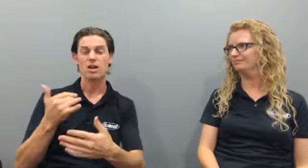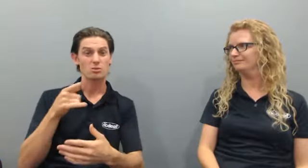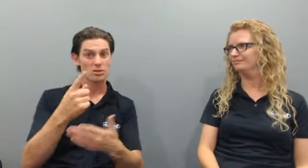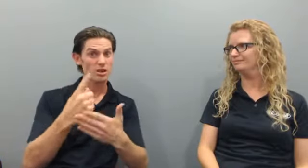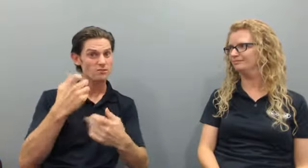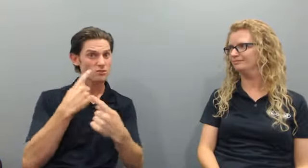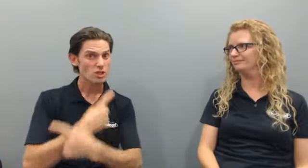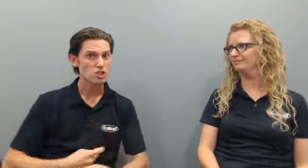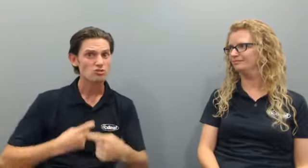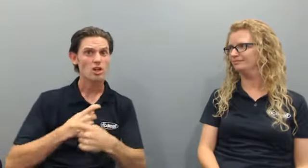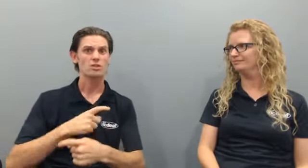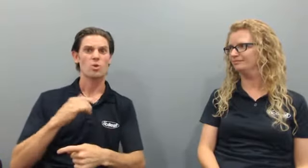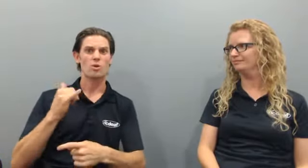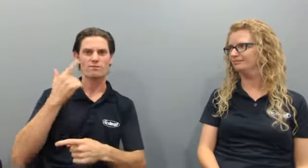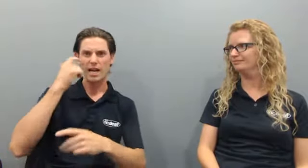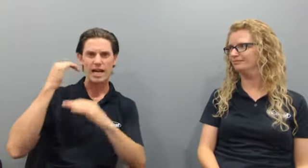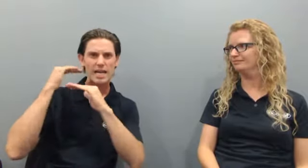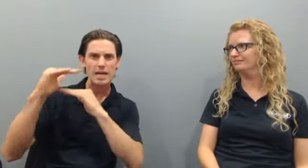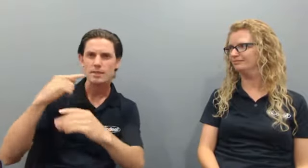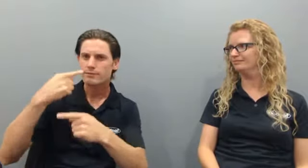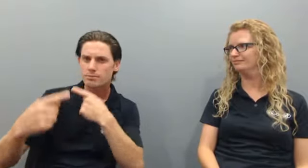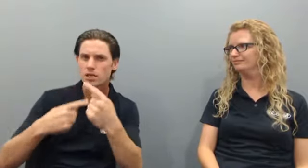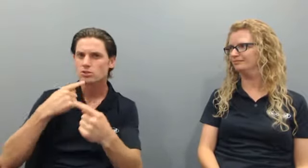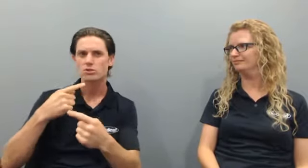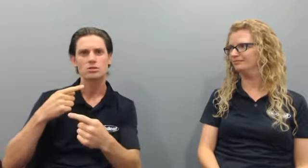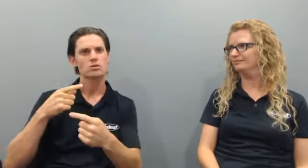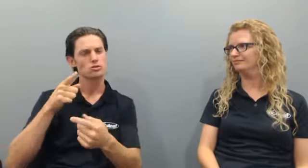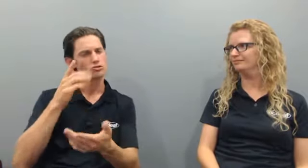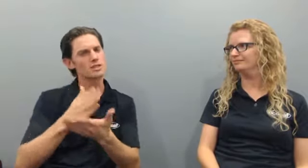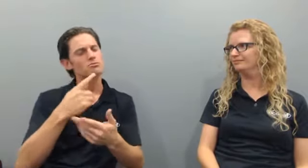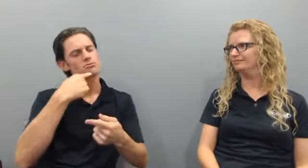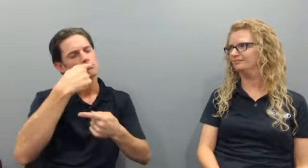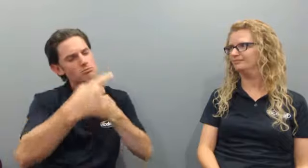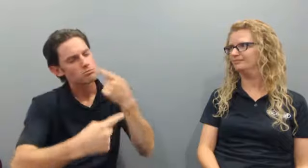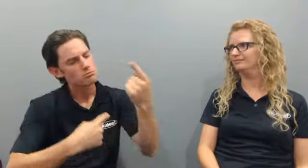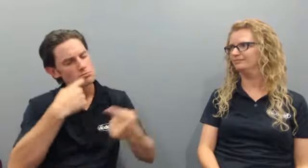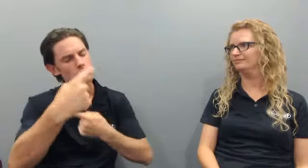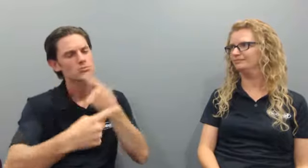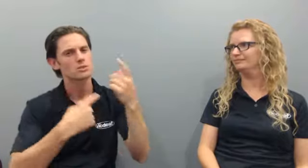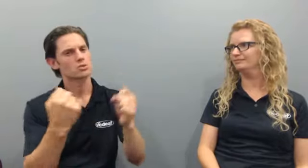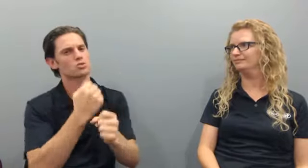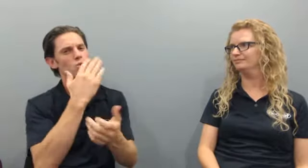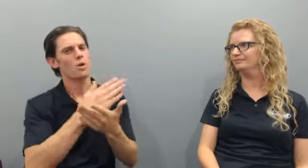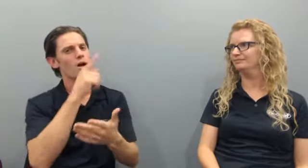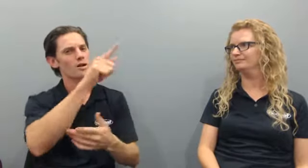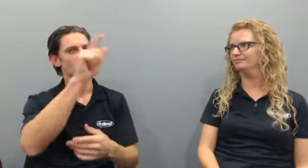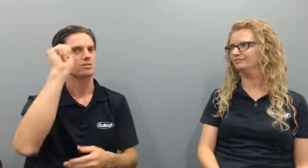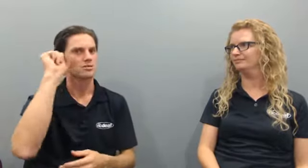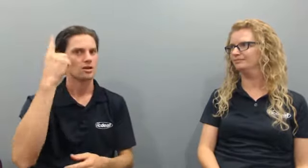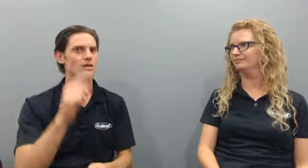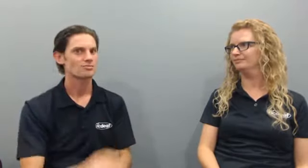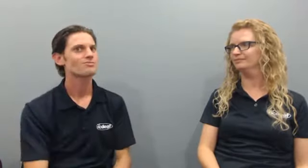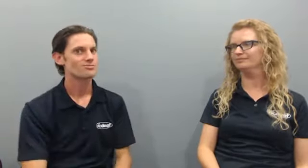You really need to talk about your barriers, your frustrations, find where you find times where you're faced with limited